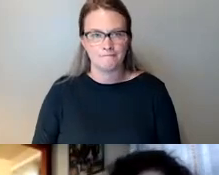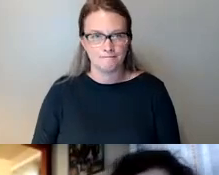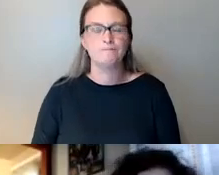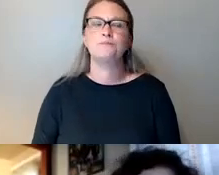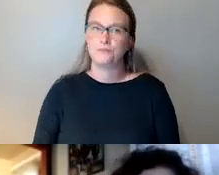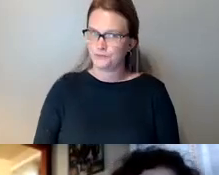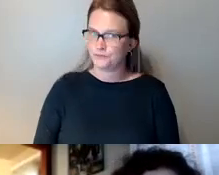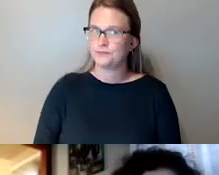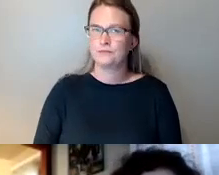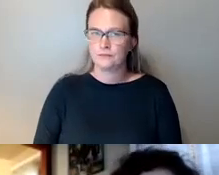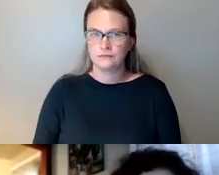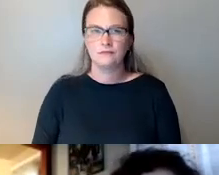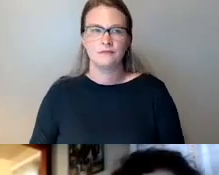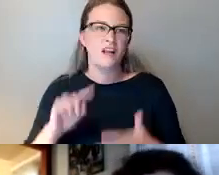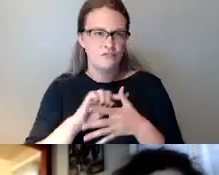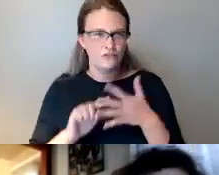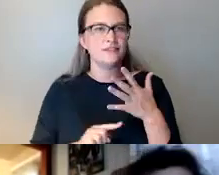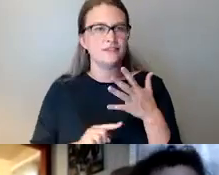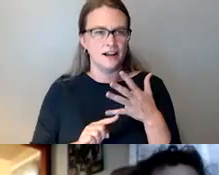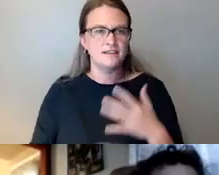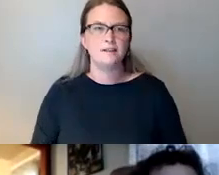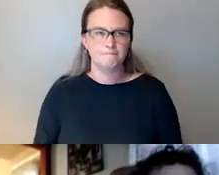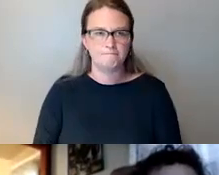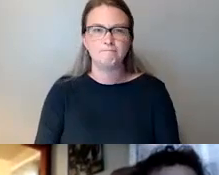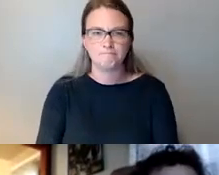alphabet and the promise again, right?